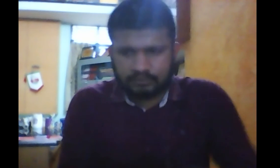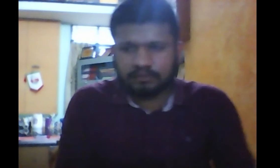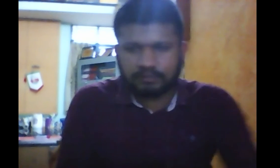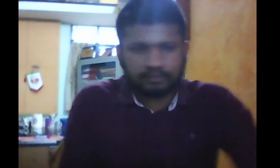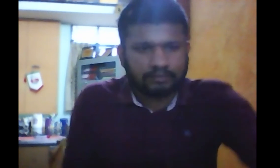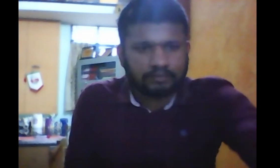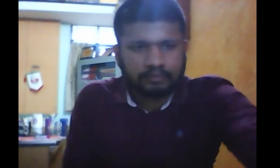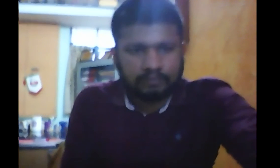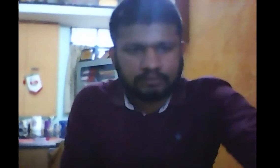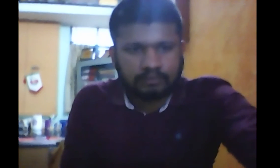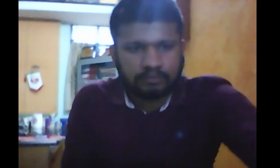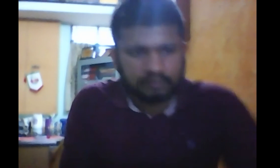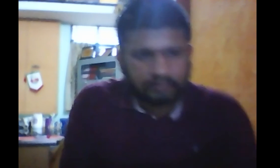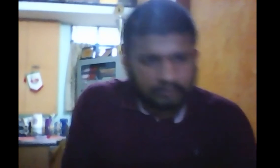Good. Khushi.